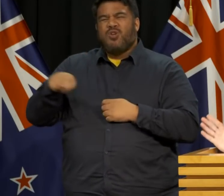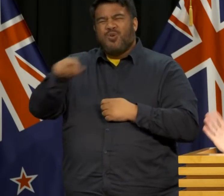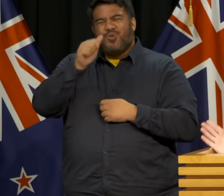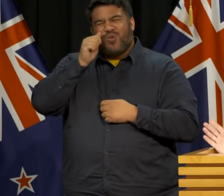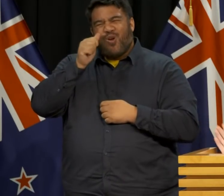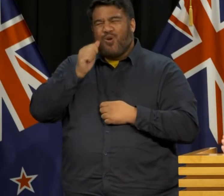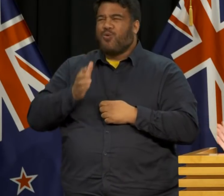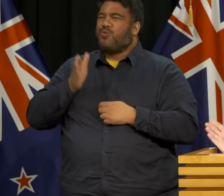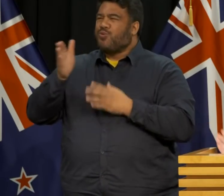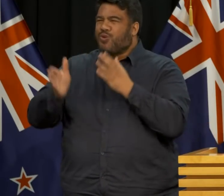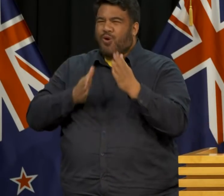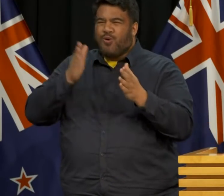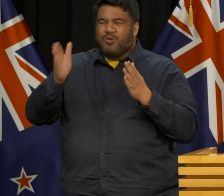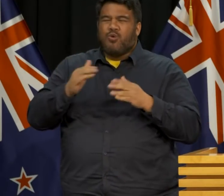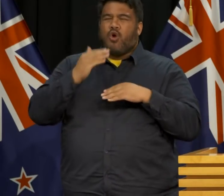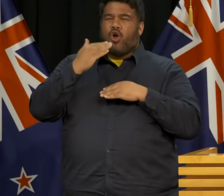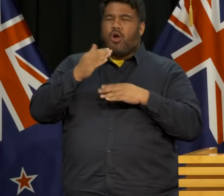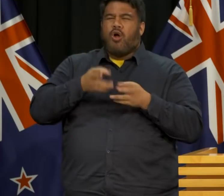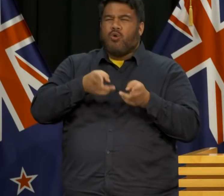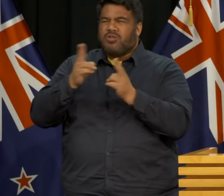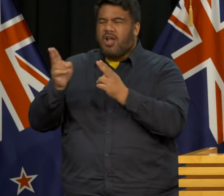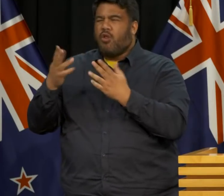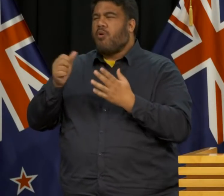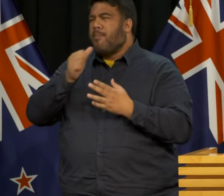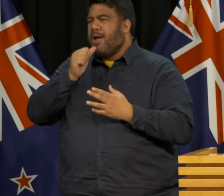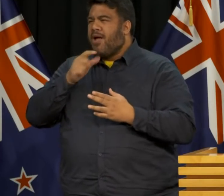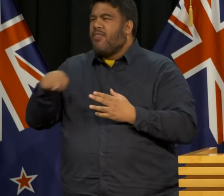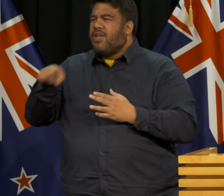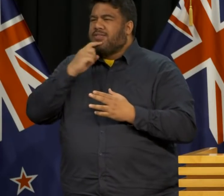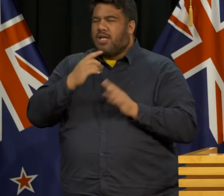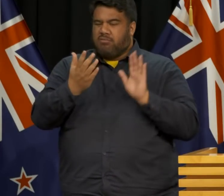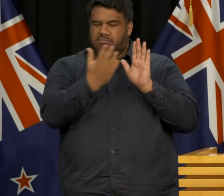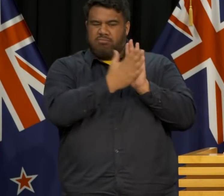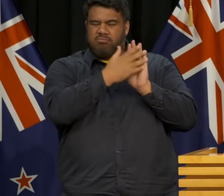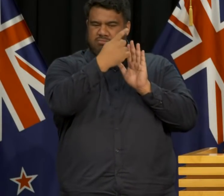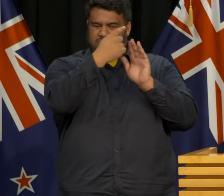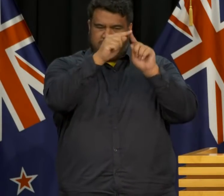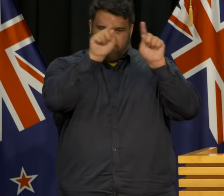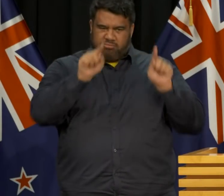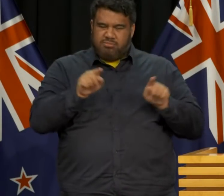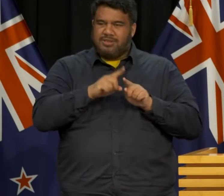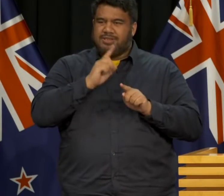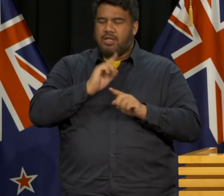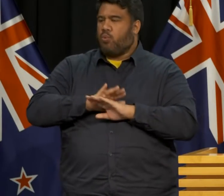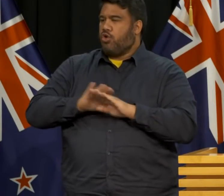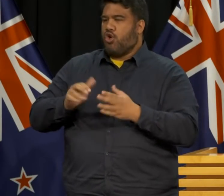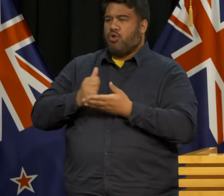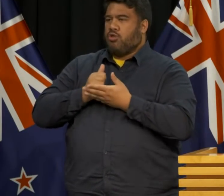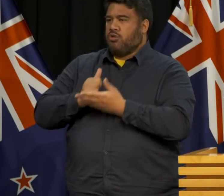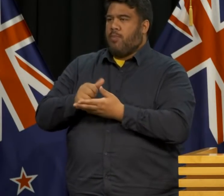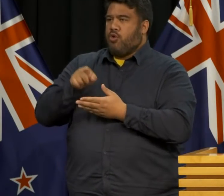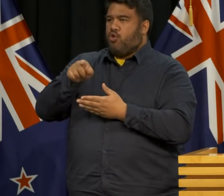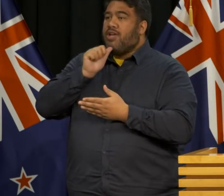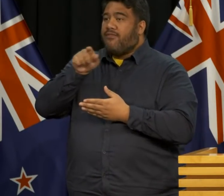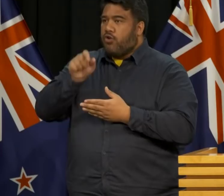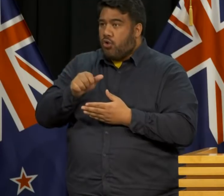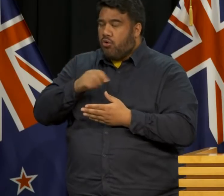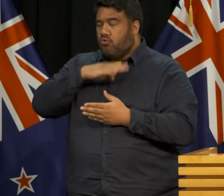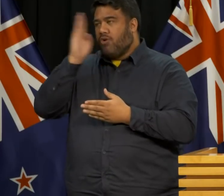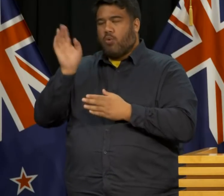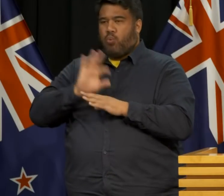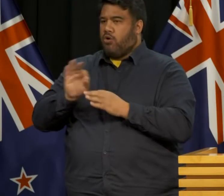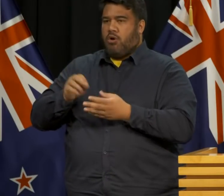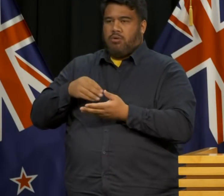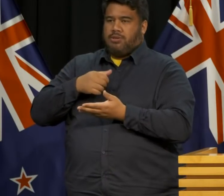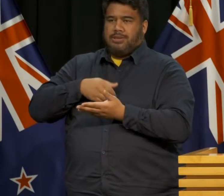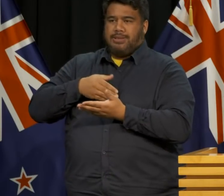on the walls that says we will not serve drunk and intoxicated people, and they will make decisions about what an appropriate level of alcohol consumption is based on their